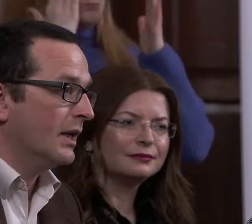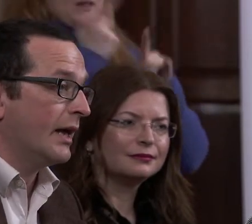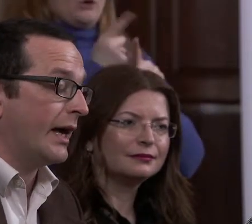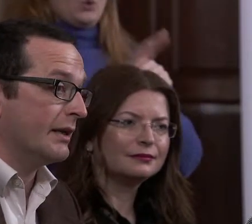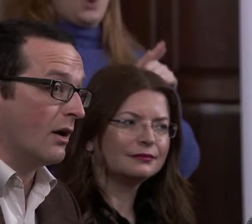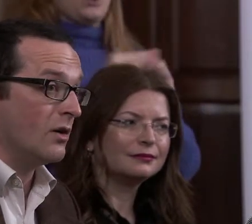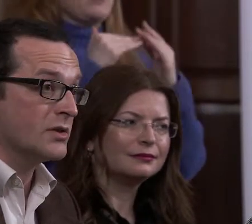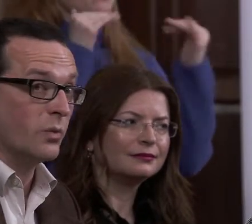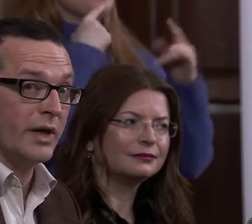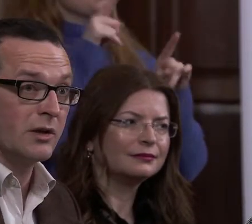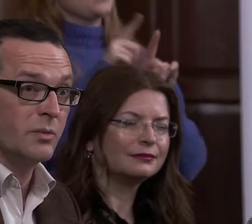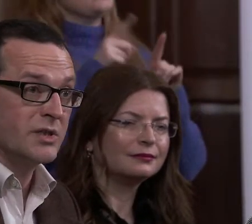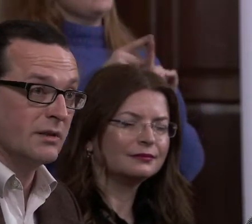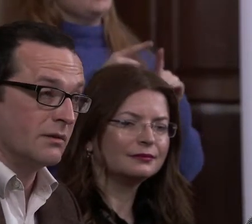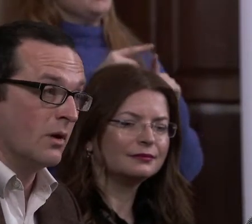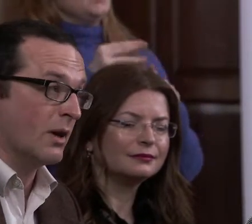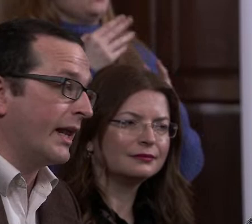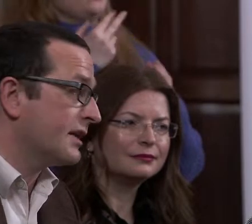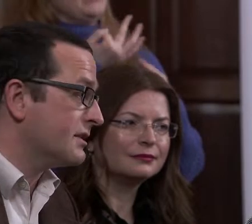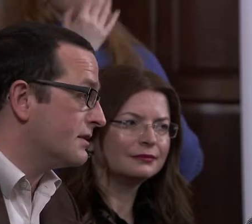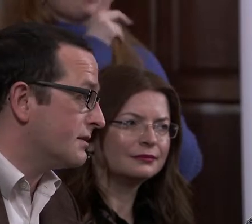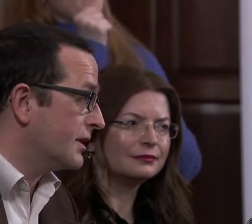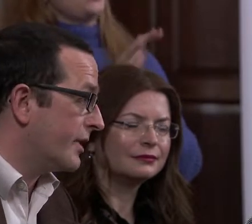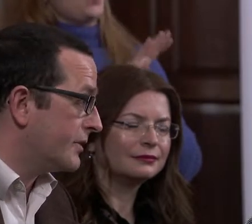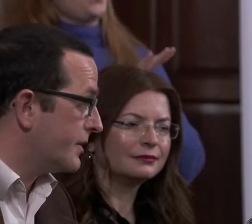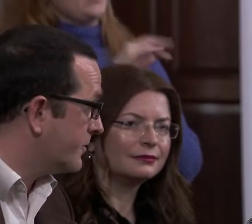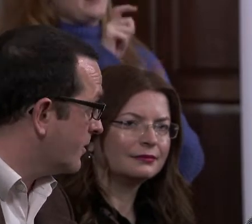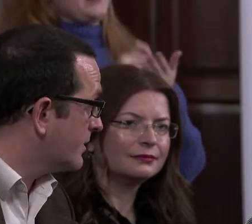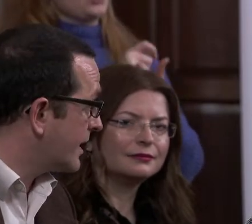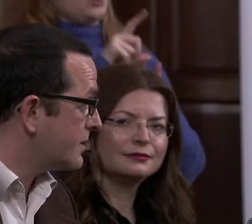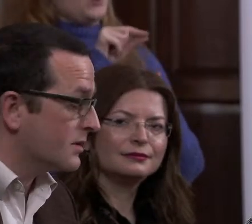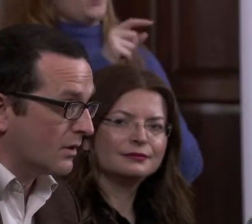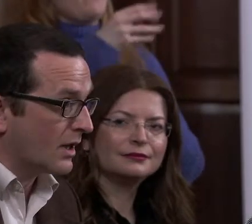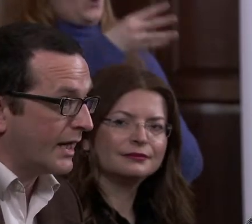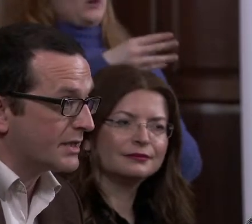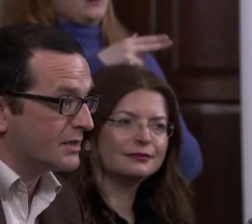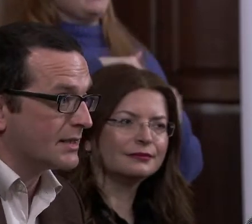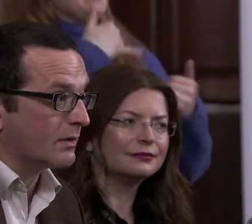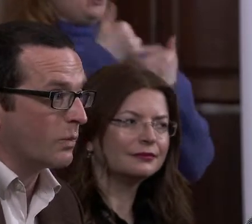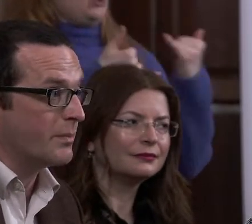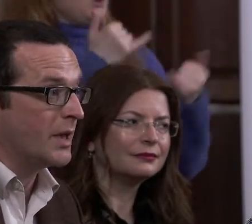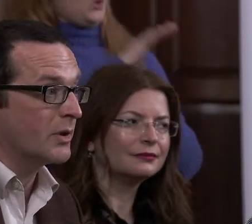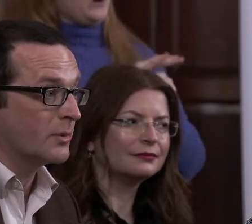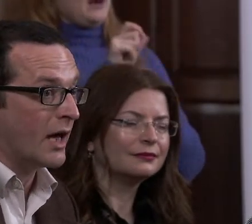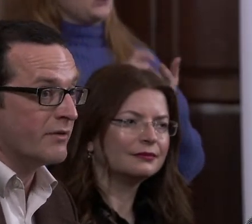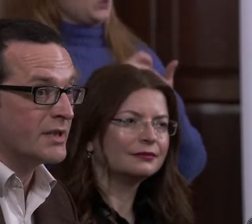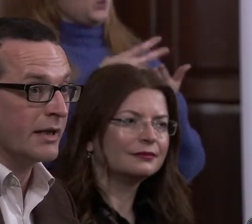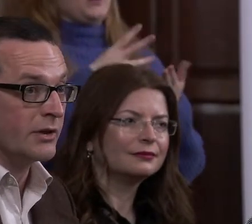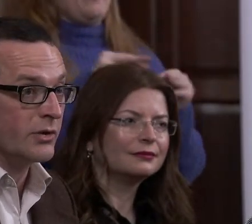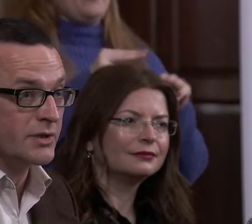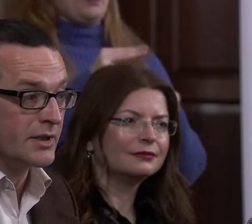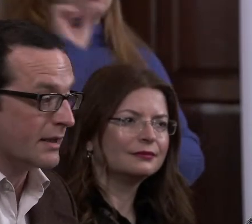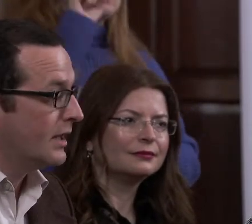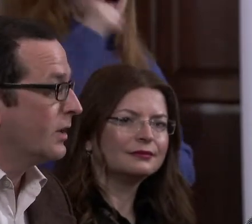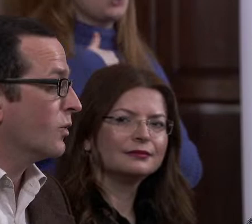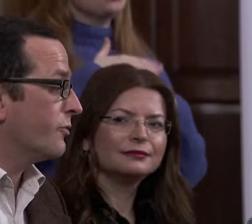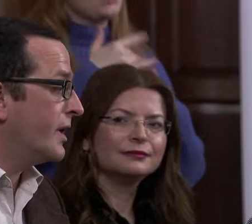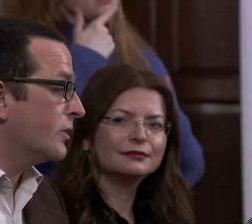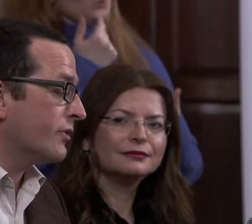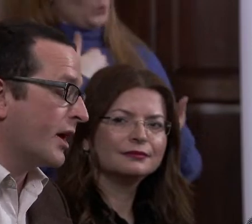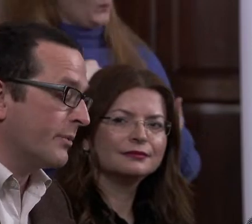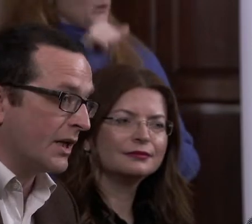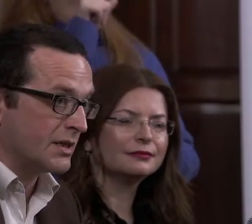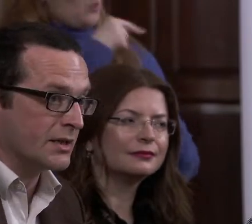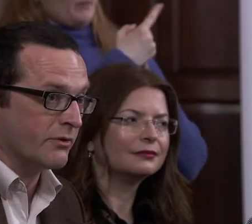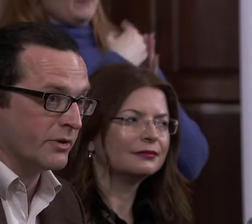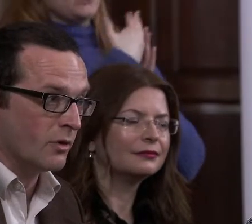level. And also when it comes to the local elections in 2024, next year there's local elections, that when people come canvassing at our doors, that we're familiar